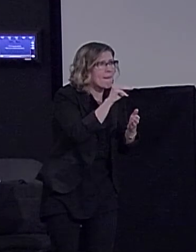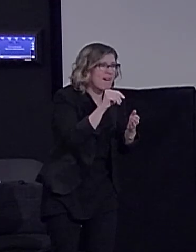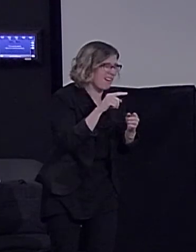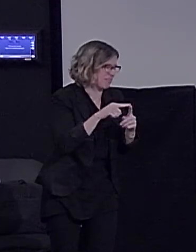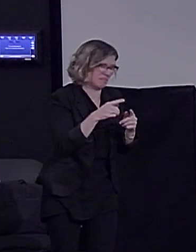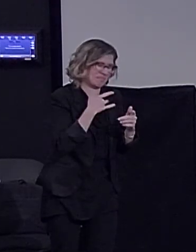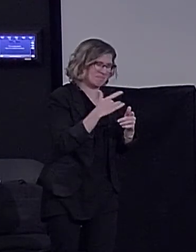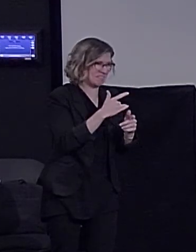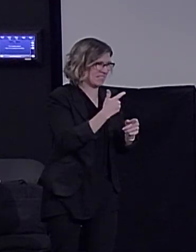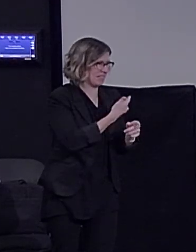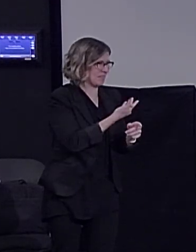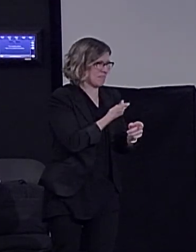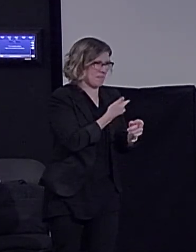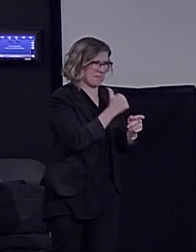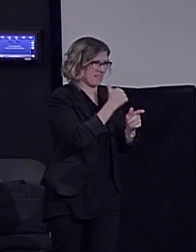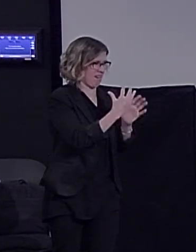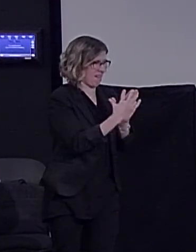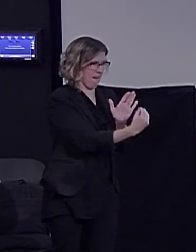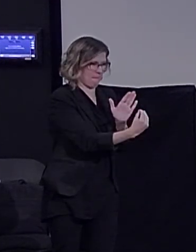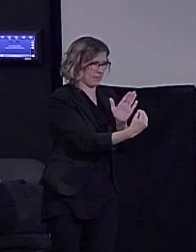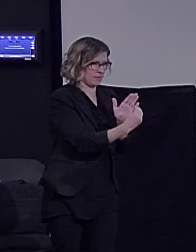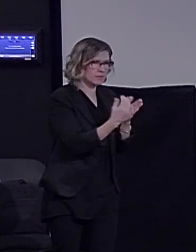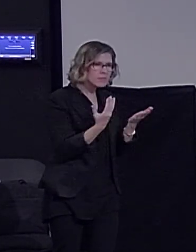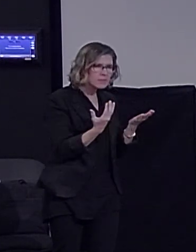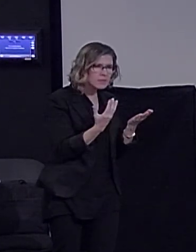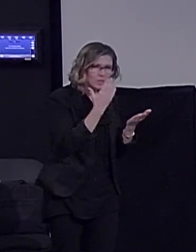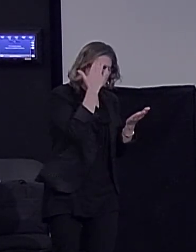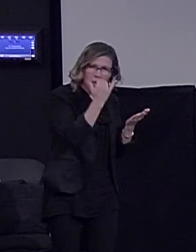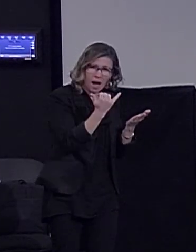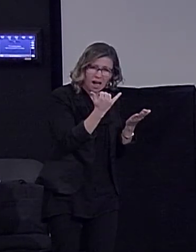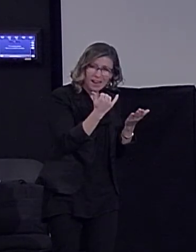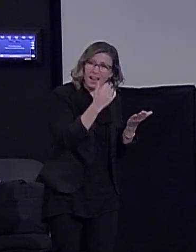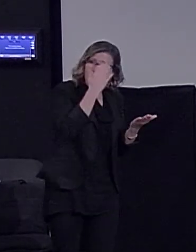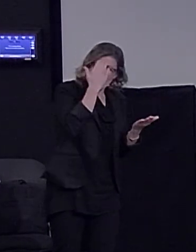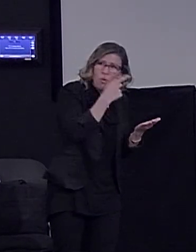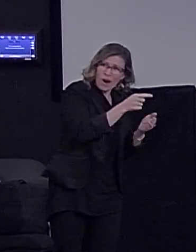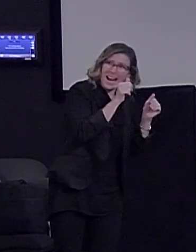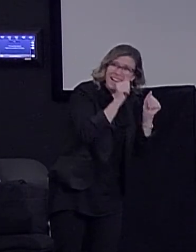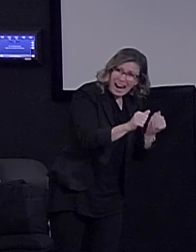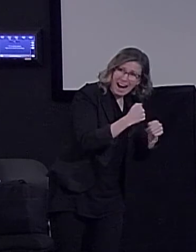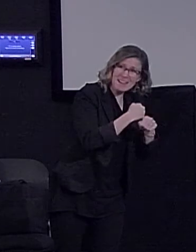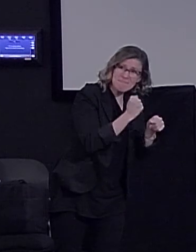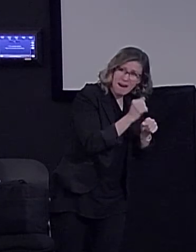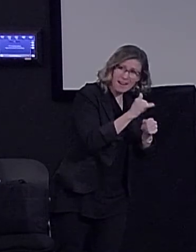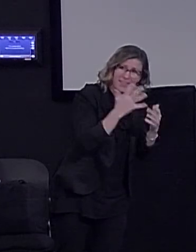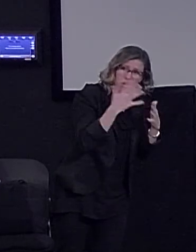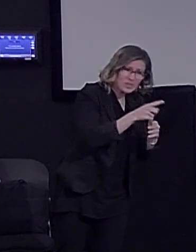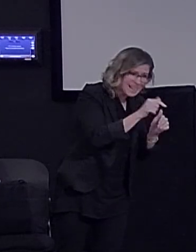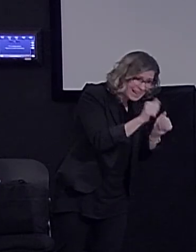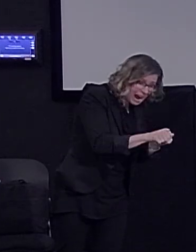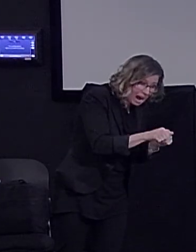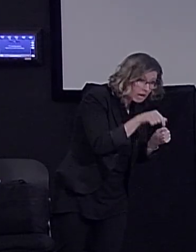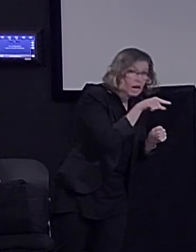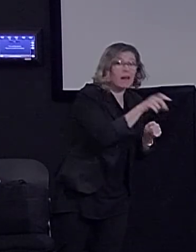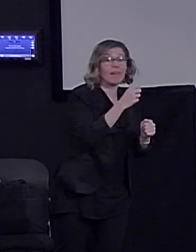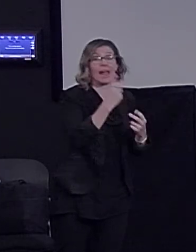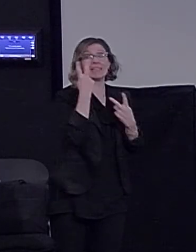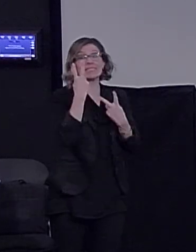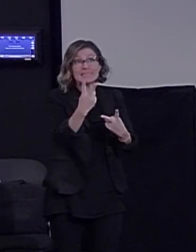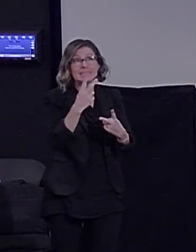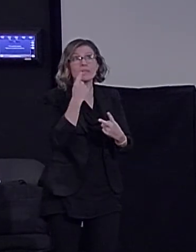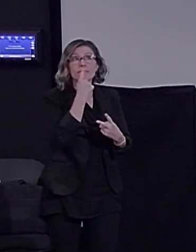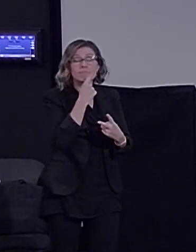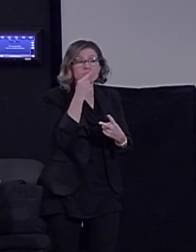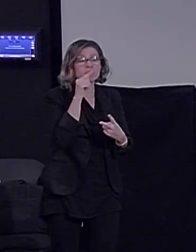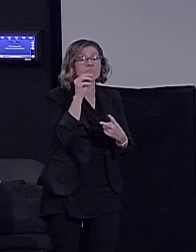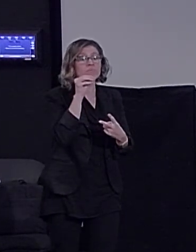often. And why is there? So they definitely know how to do the sound. They definitely can see it. They know how to imitate because